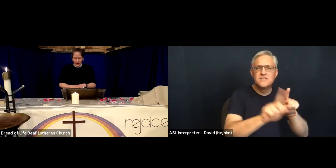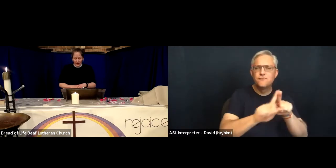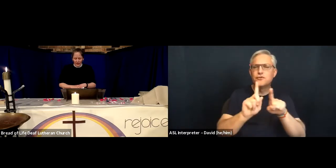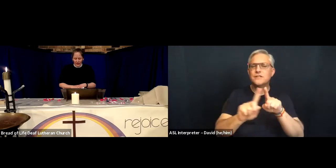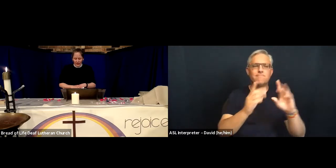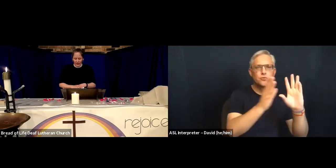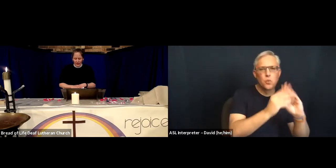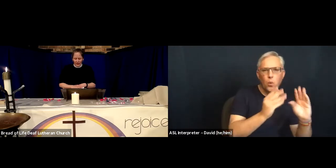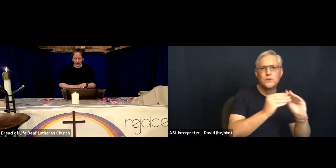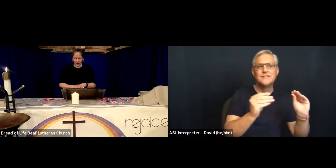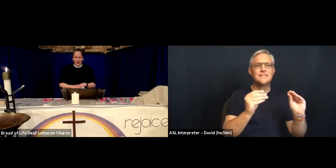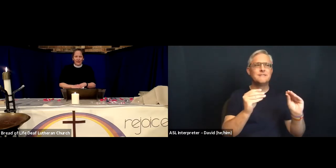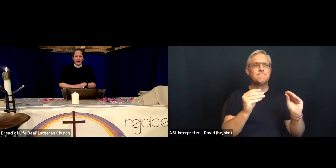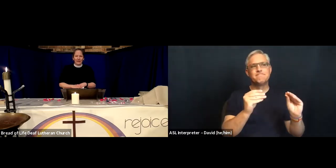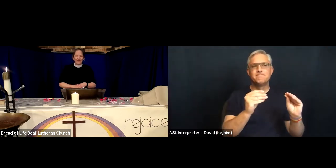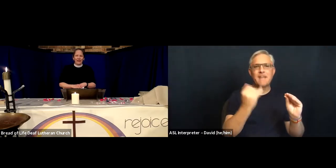God.